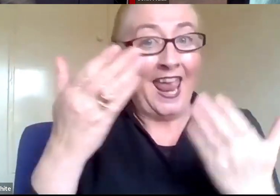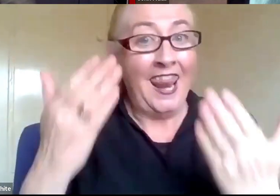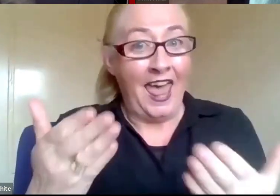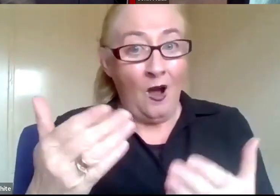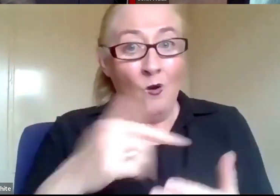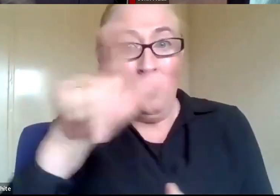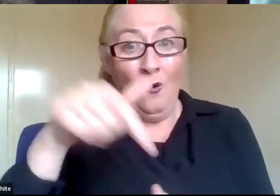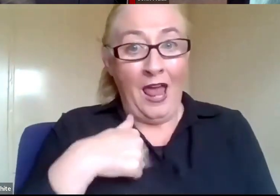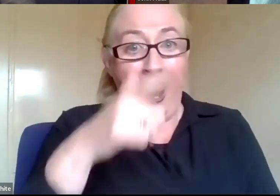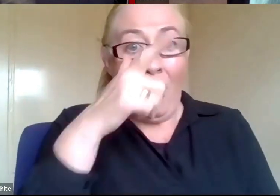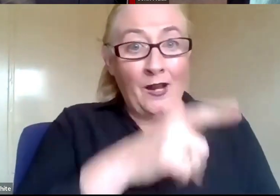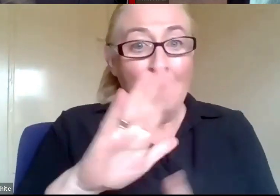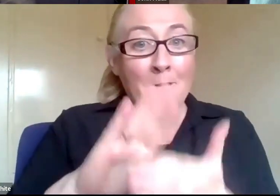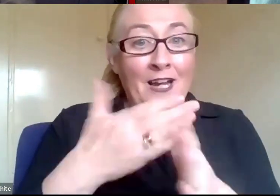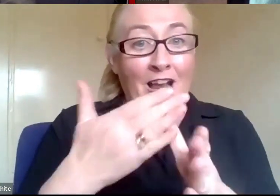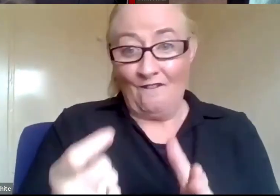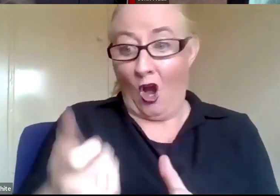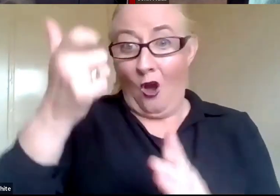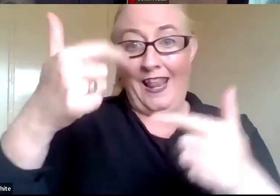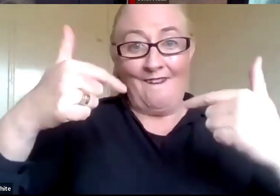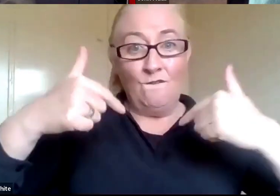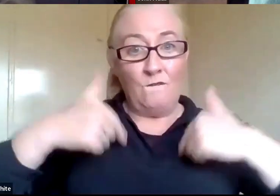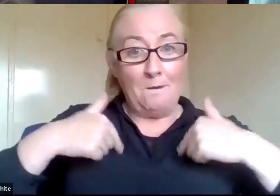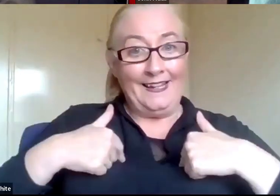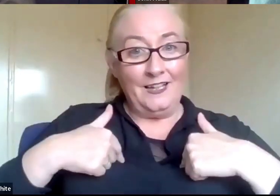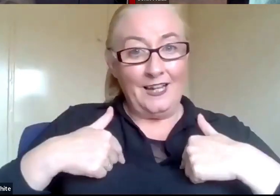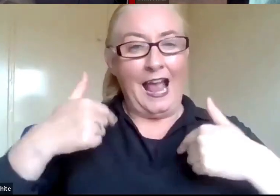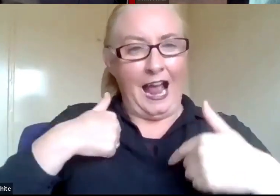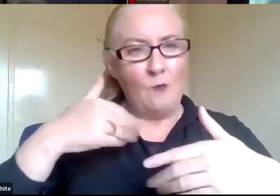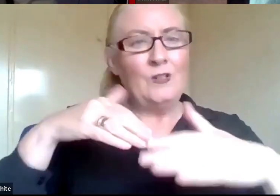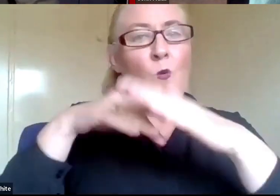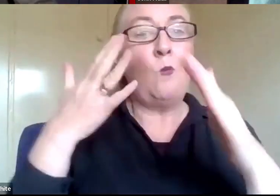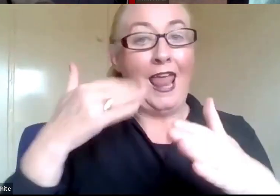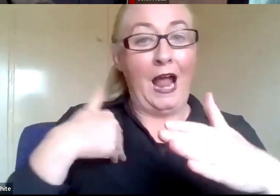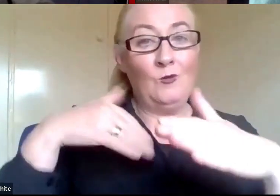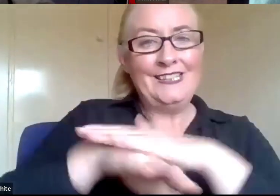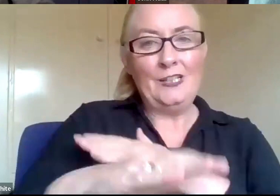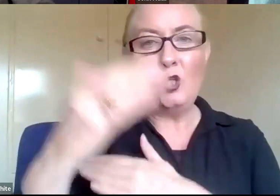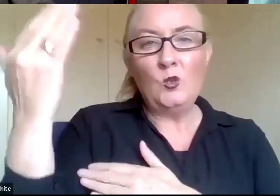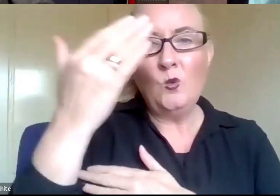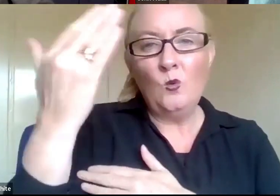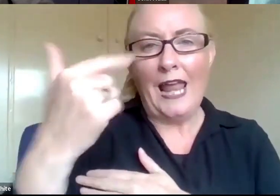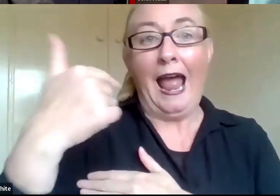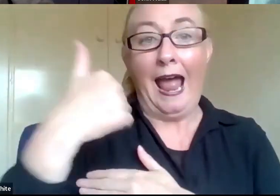key question in leadership. And that is, why is it